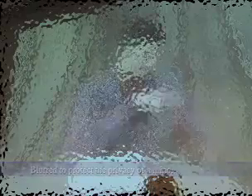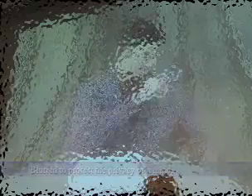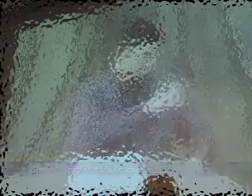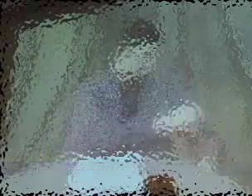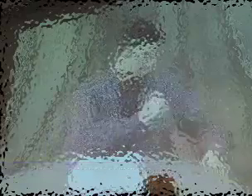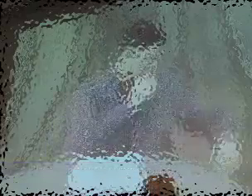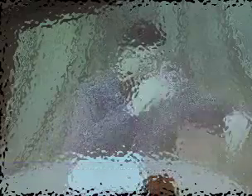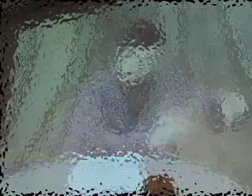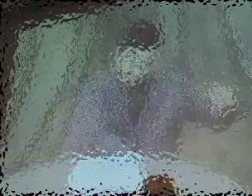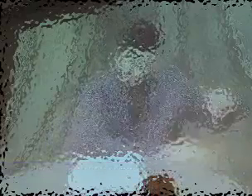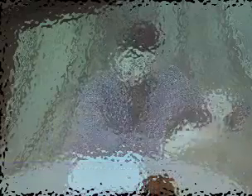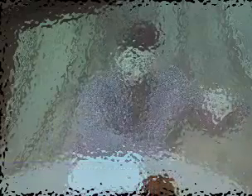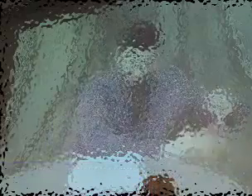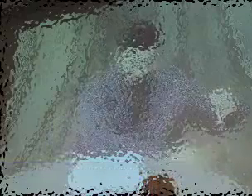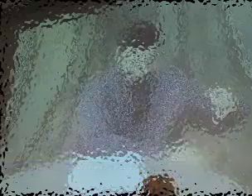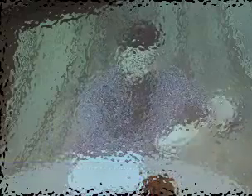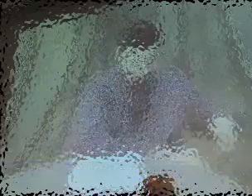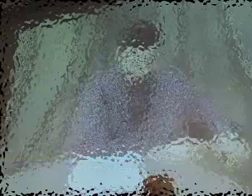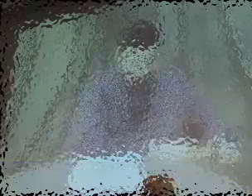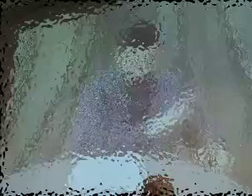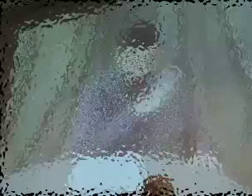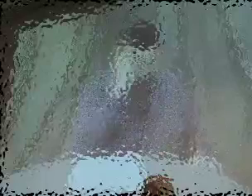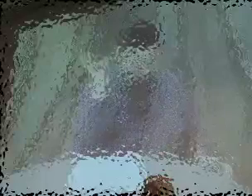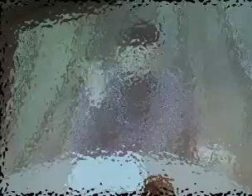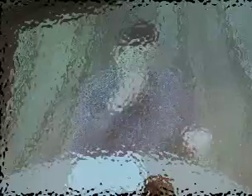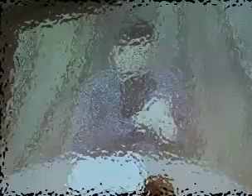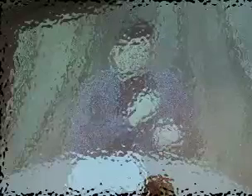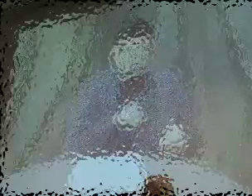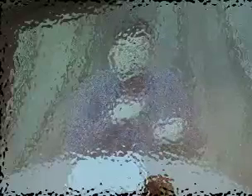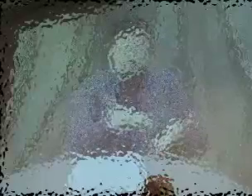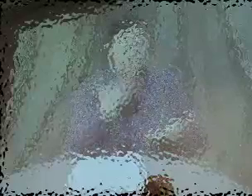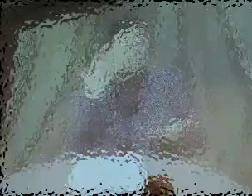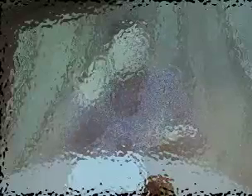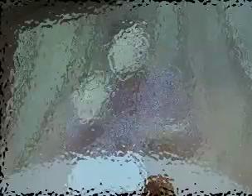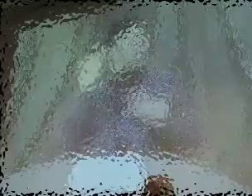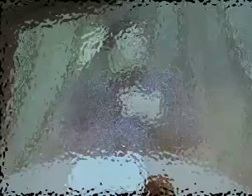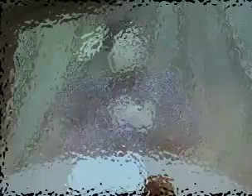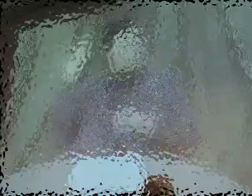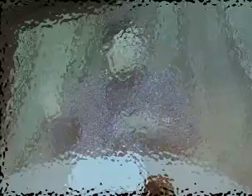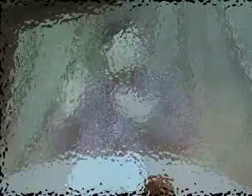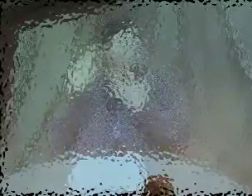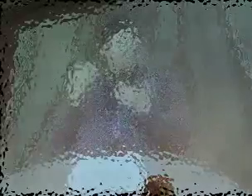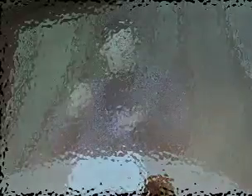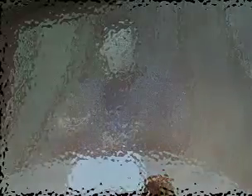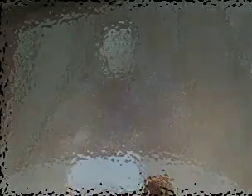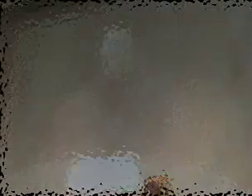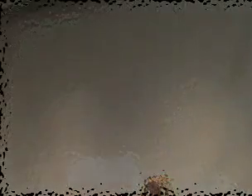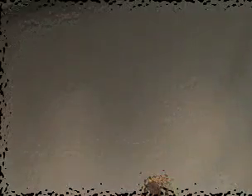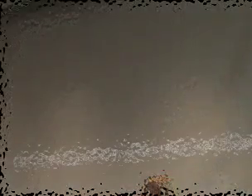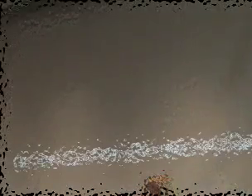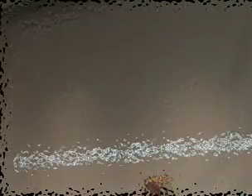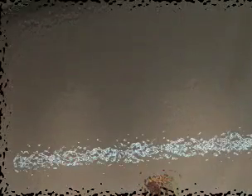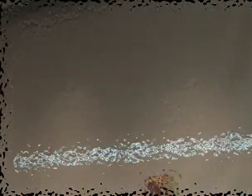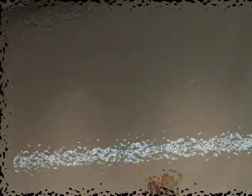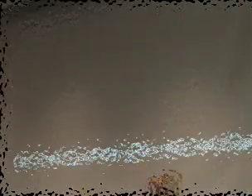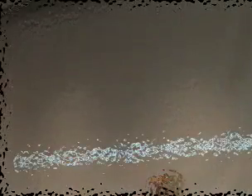The water is leaking. There's leaking water. Don't catch on fire. Your hair, catch on fire.